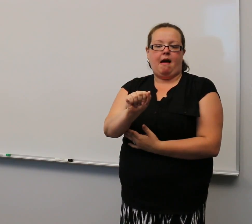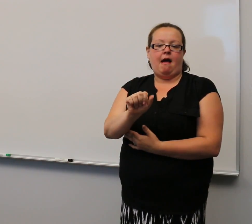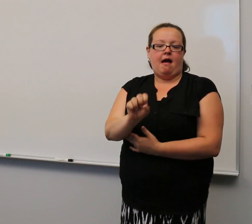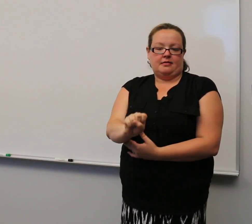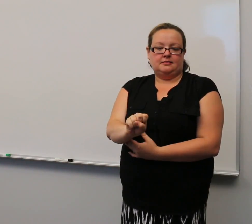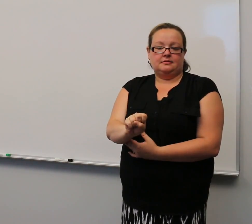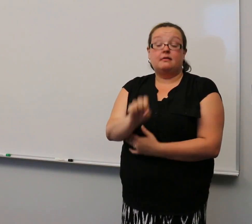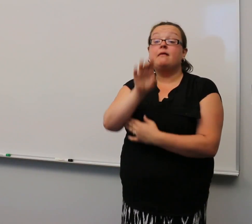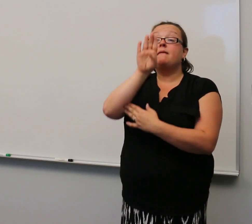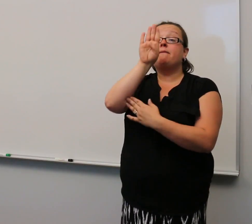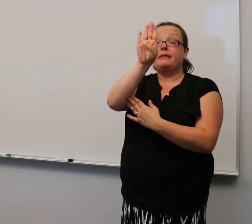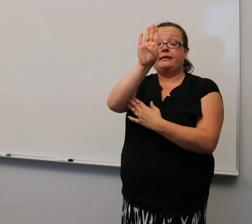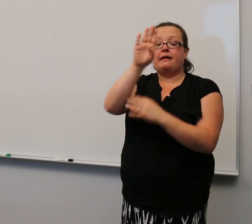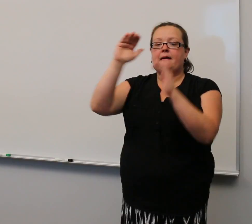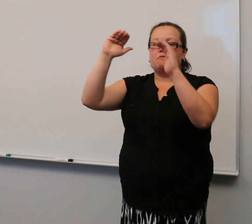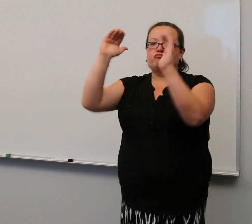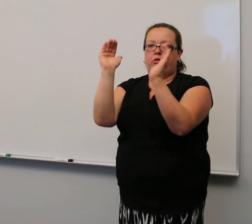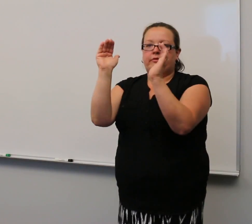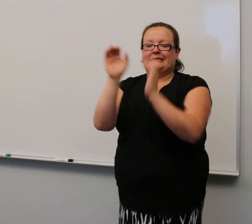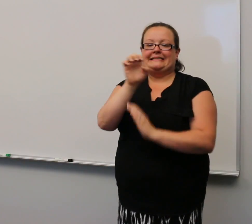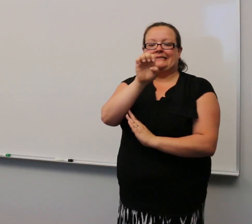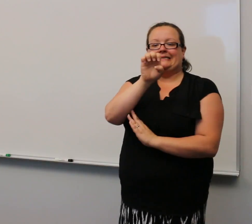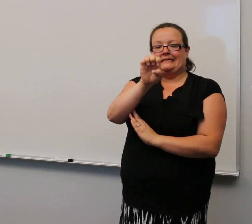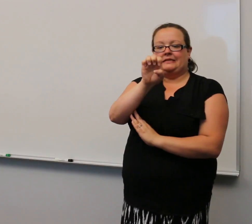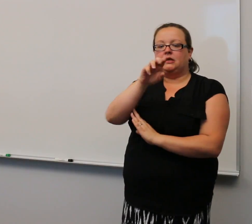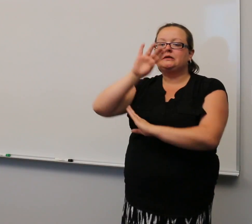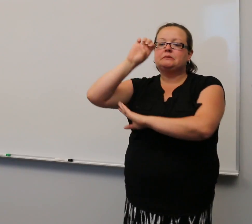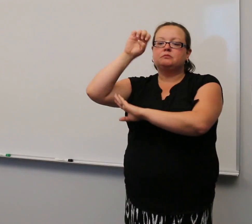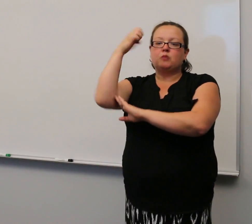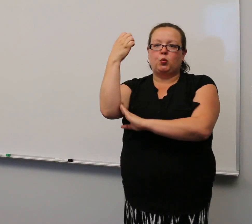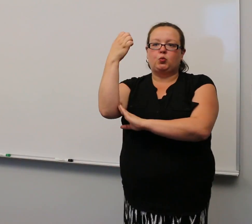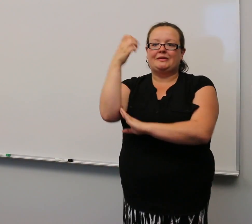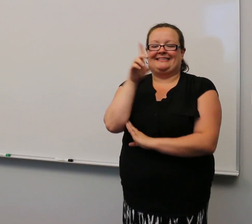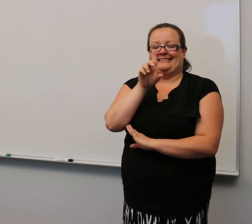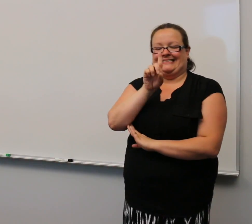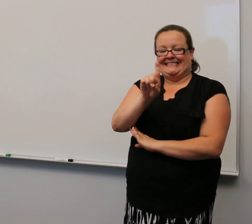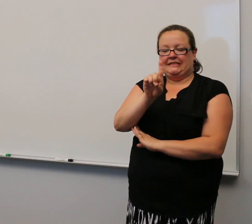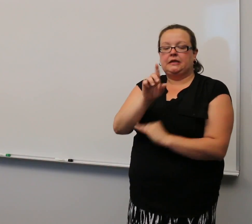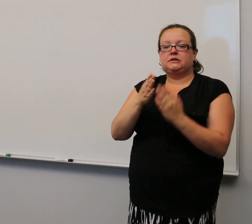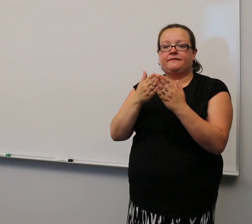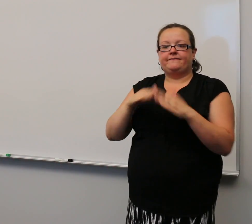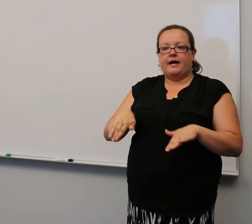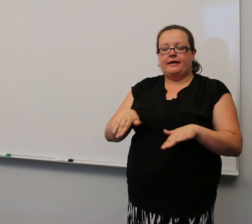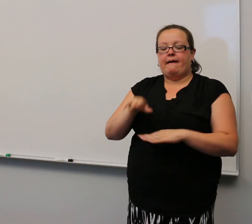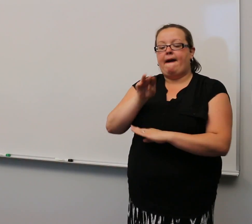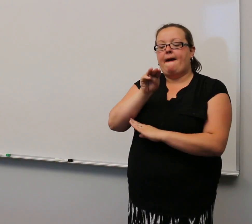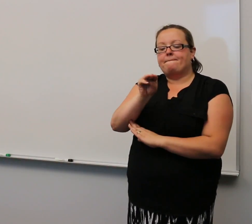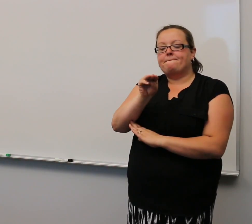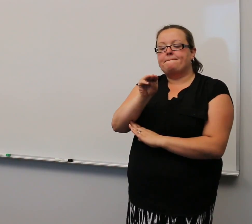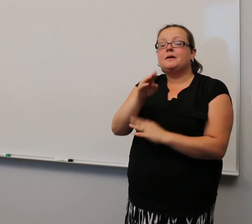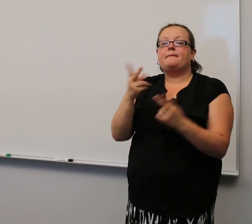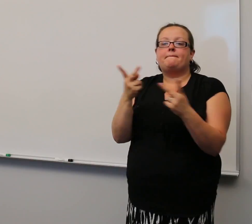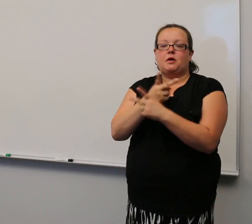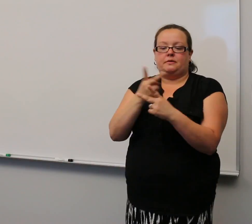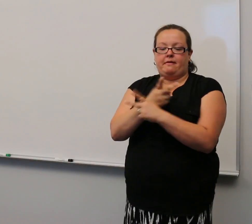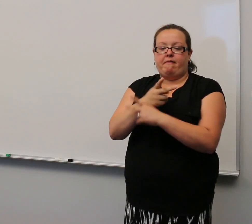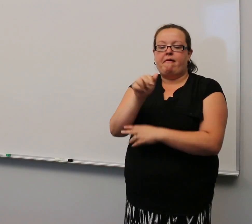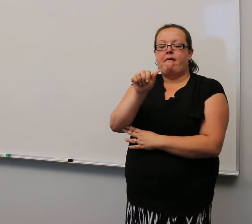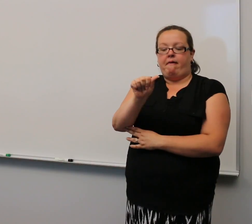divide, multiply, add, and subtract. BEDMAS tells you the order you should perform operations in, starting with brackets